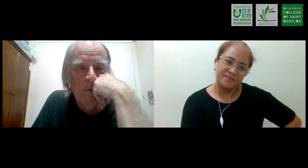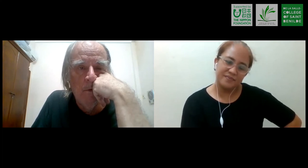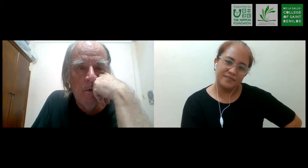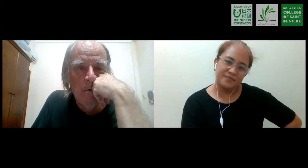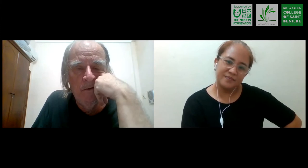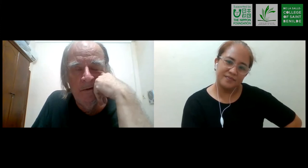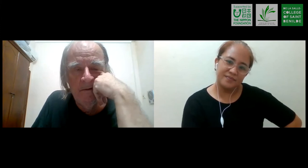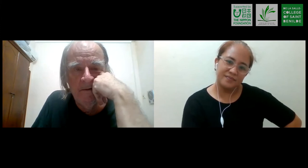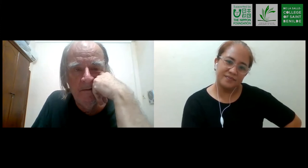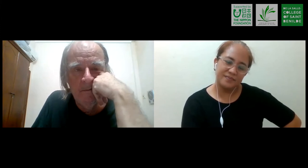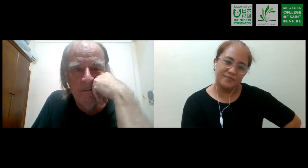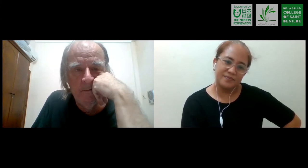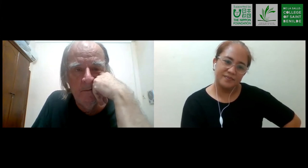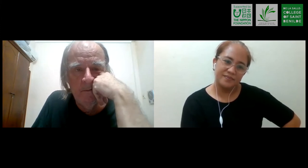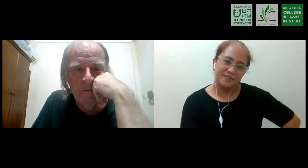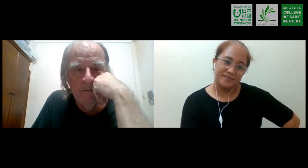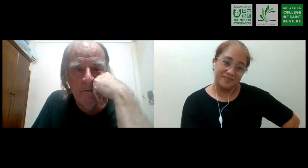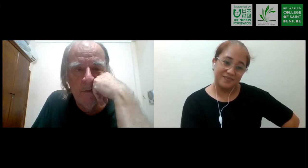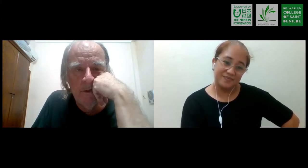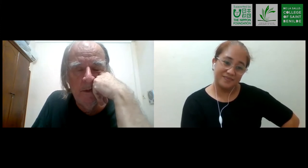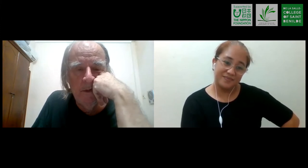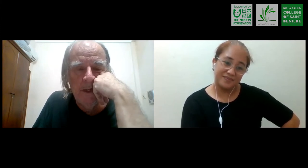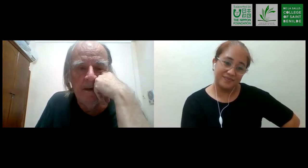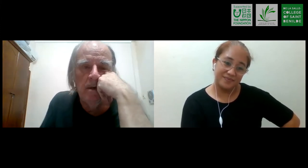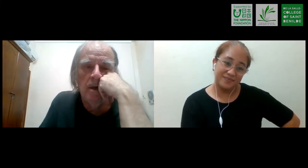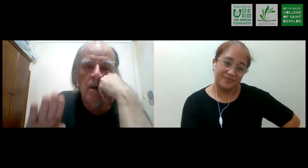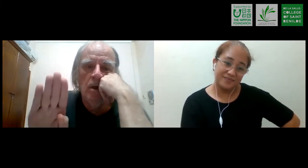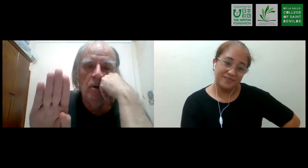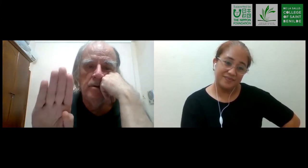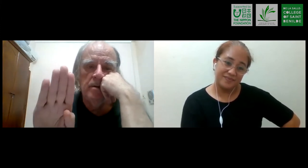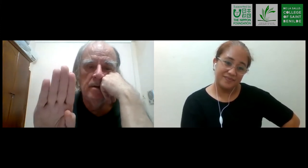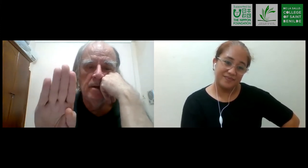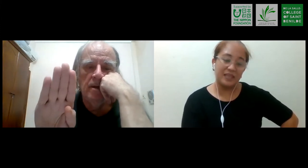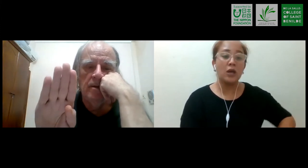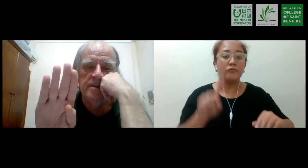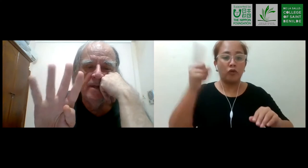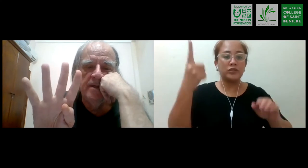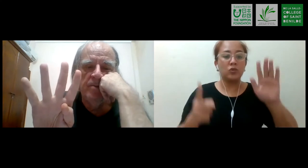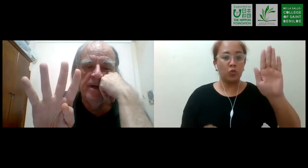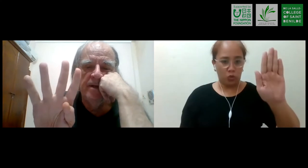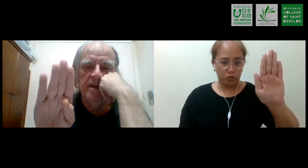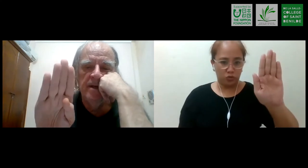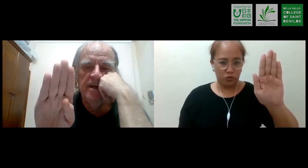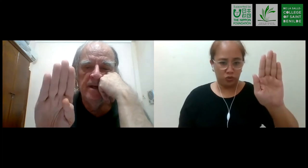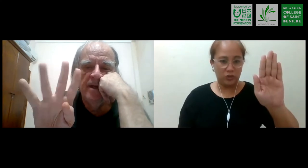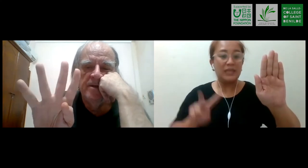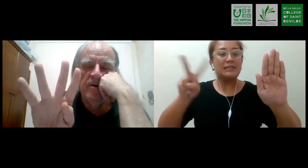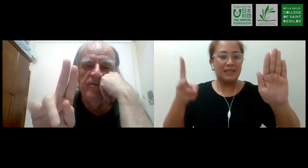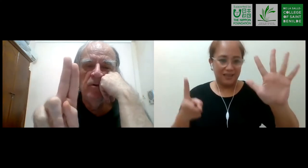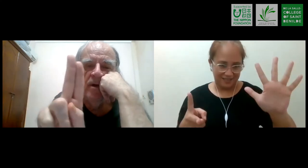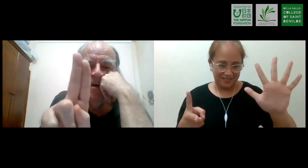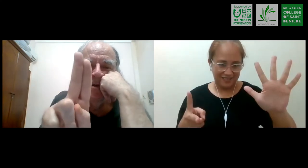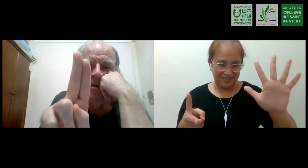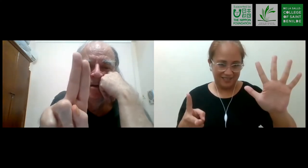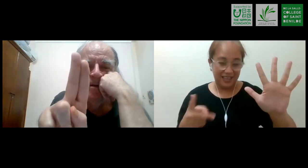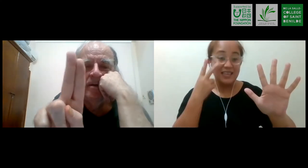So if your fingers are stretched out, like or together like this, Yeah, and they closed, bloom. closed, and then spread. So if